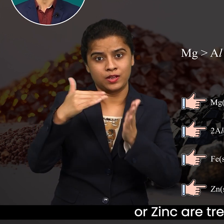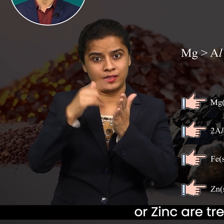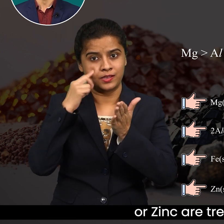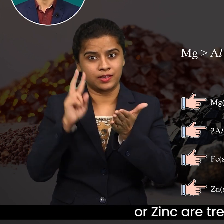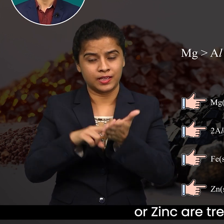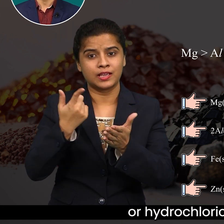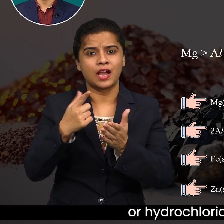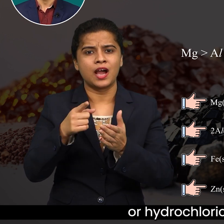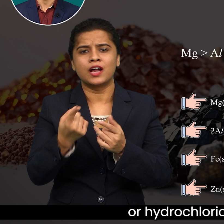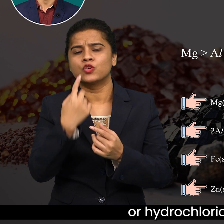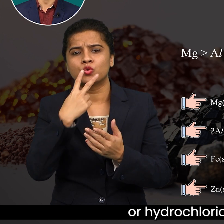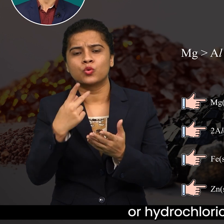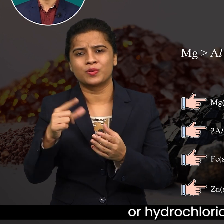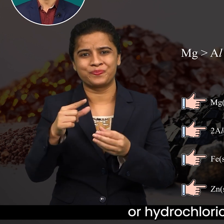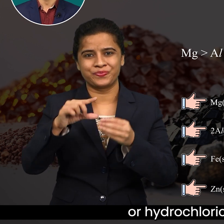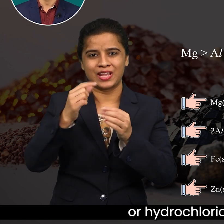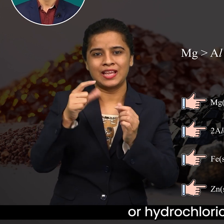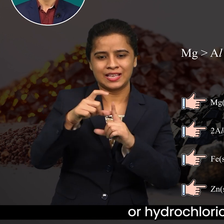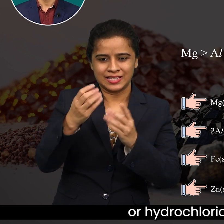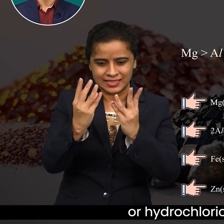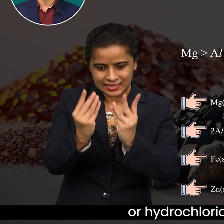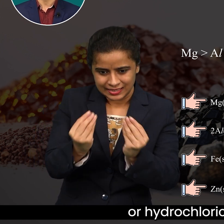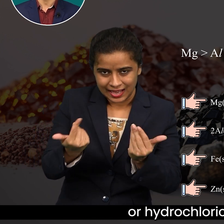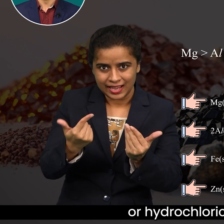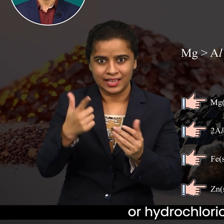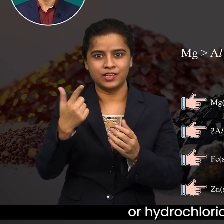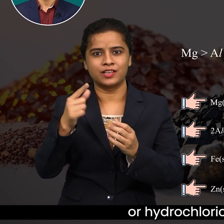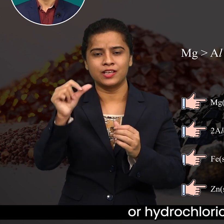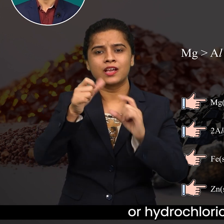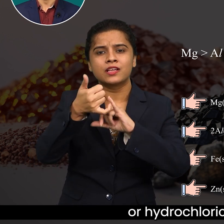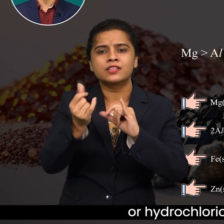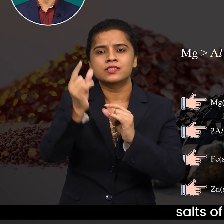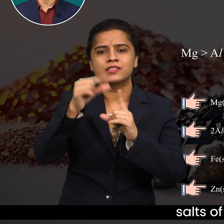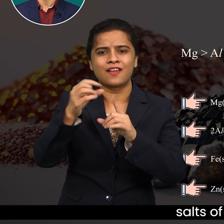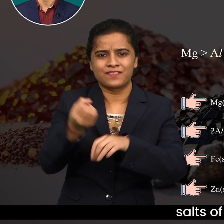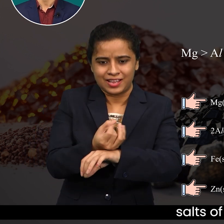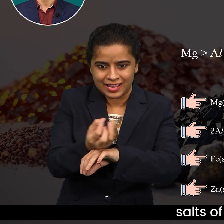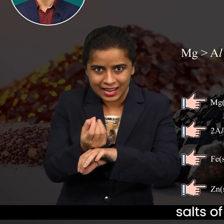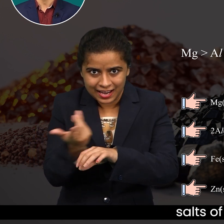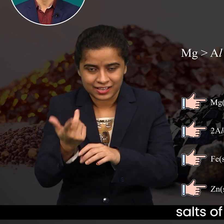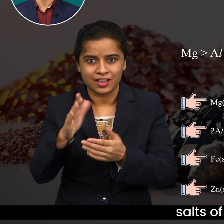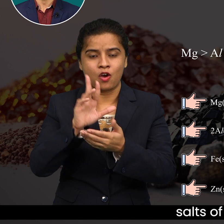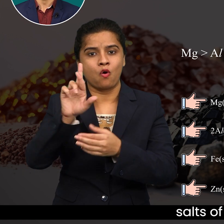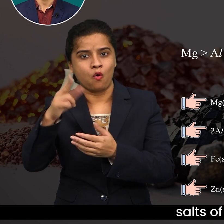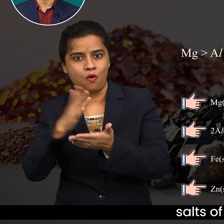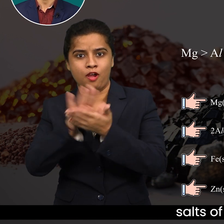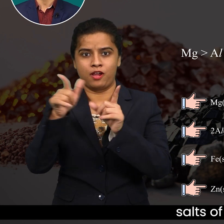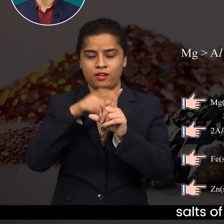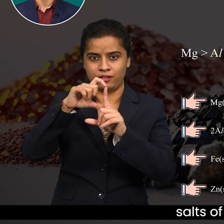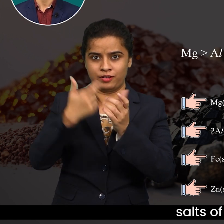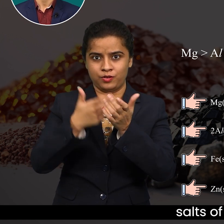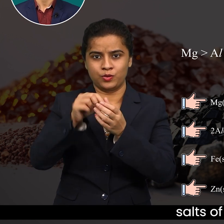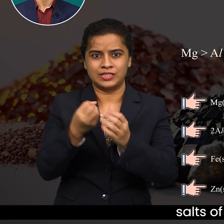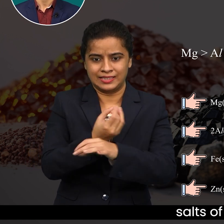dilute sulfuric or hydrochloric acid, sulfate or chloride salts of metals are